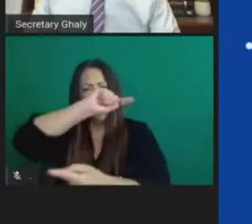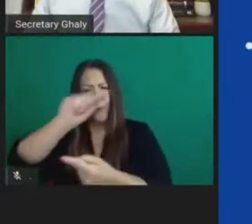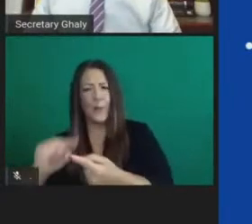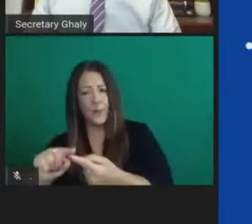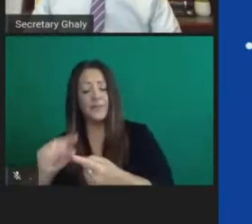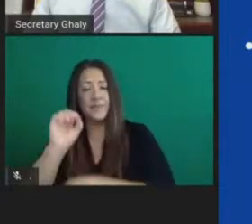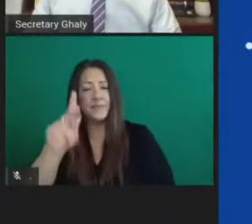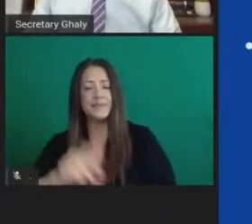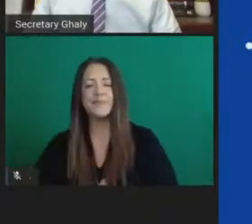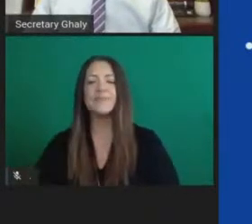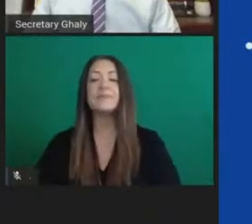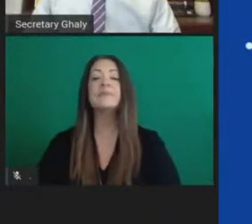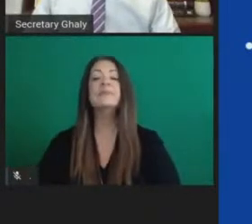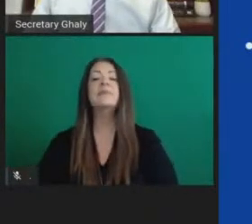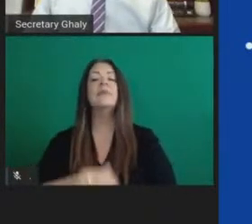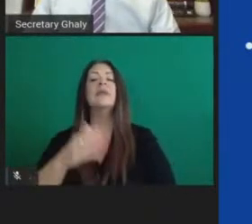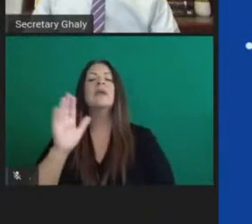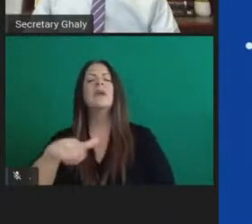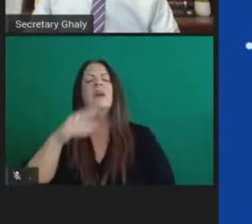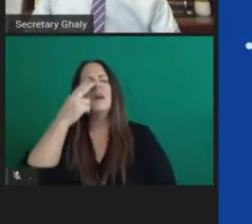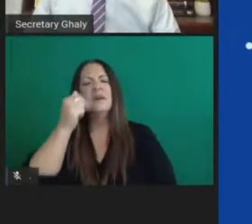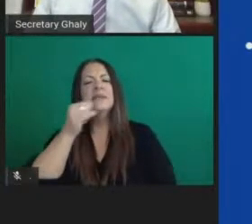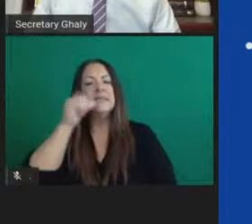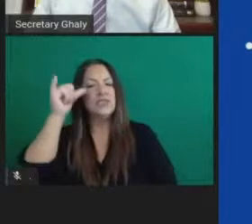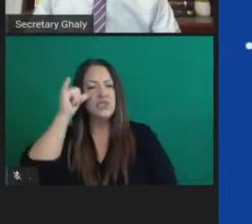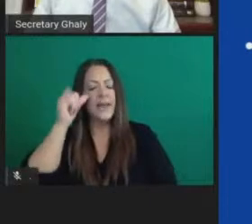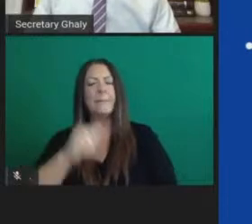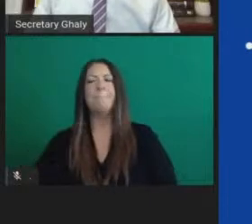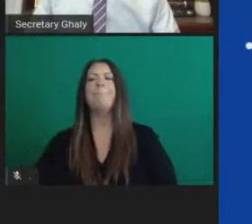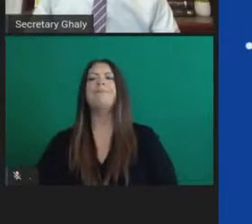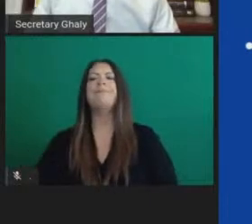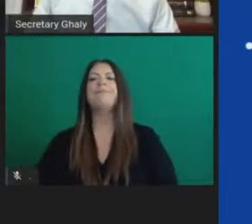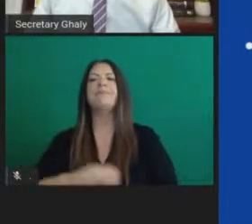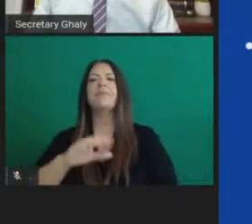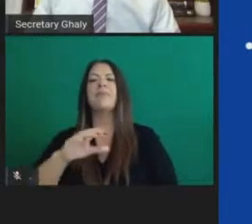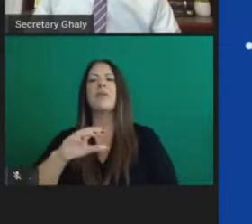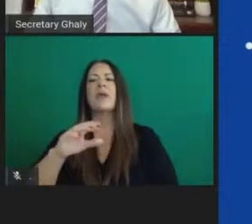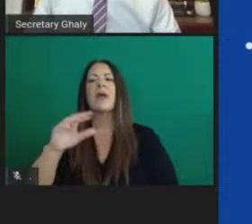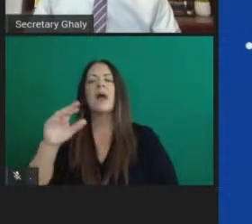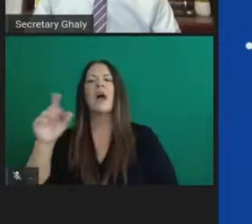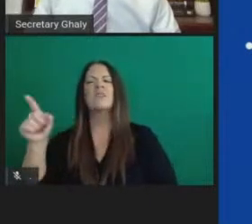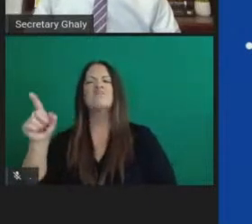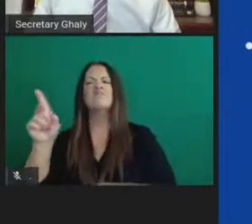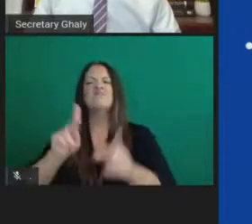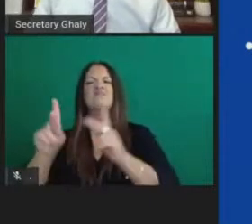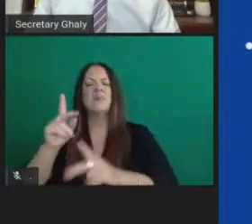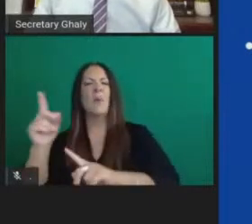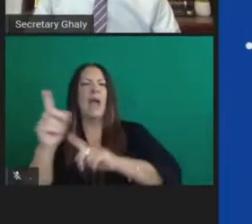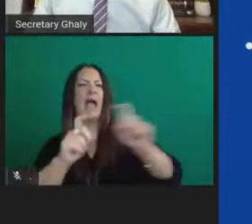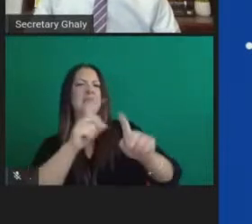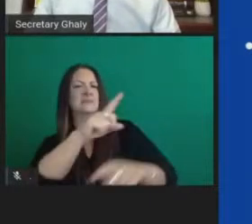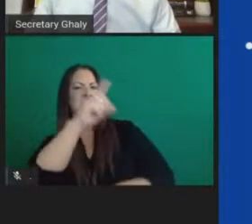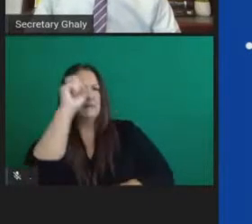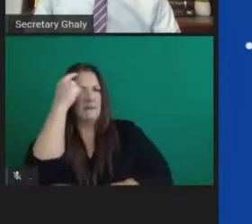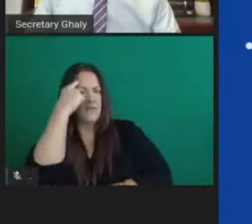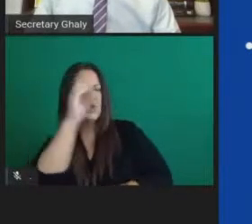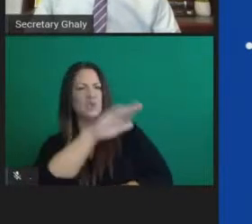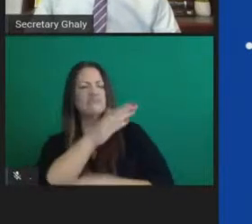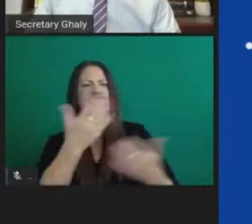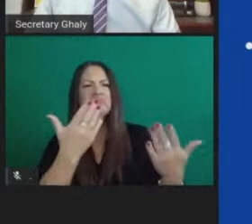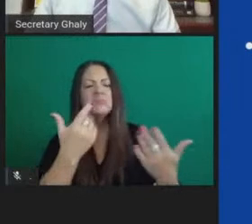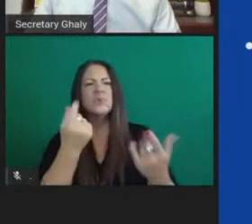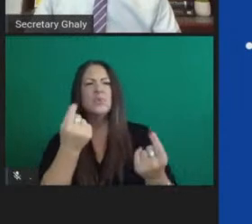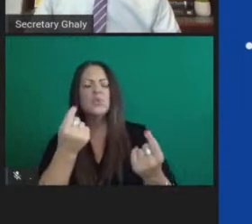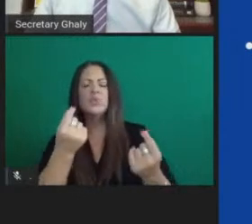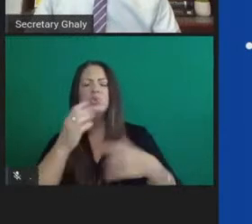Before getting into Halloween, yesterday we were asked, the governor was asked about the issuance of our guidance for